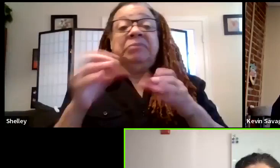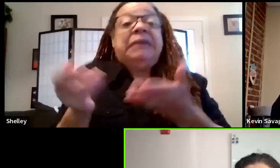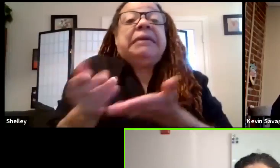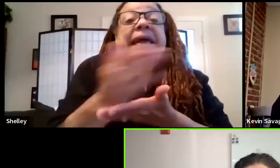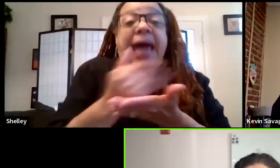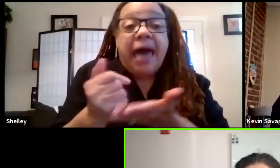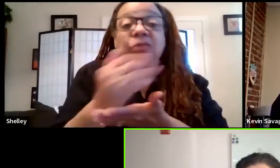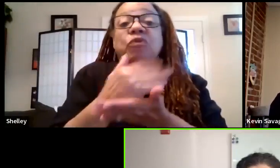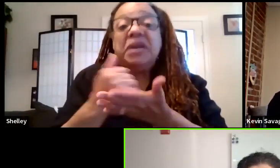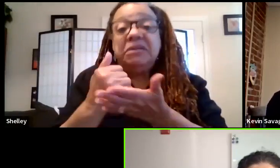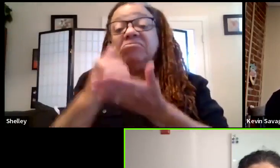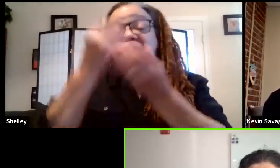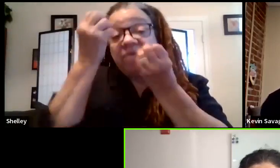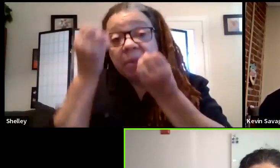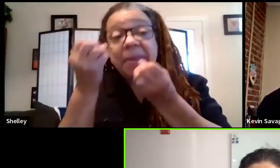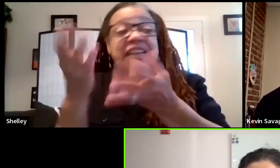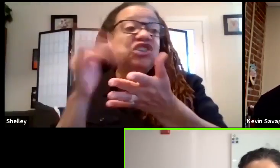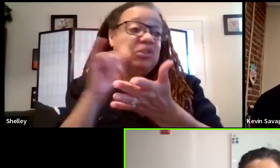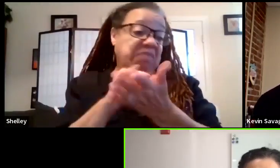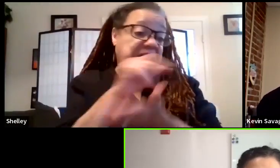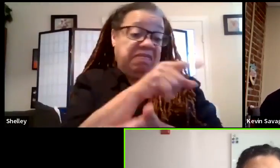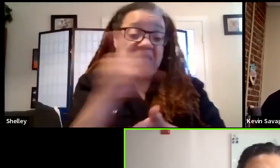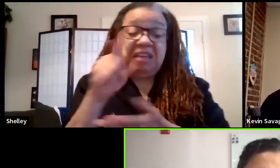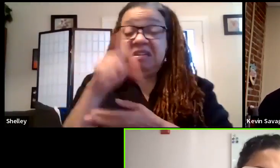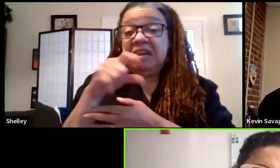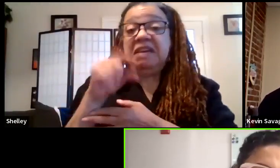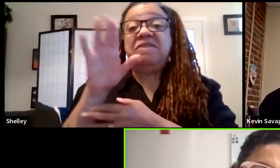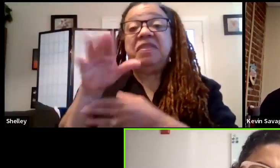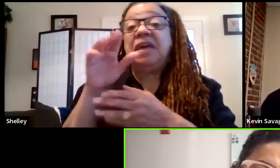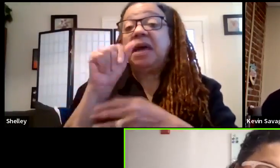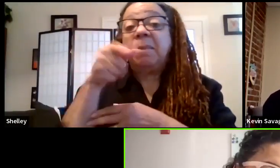gathering the research information that they need for their apartments.